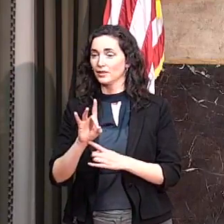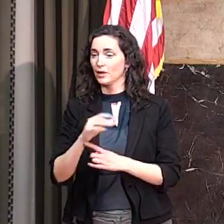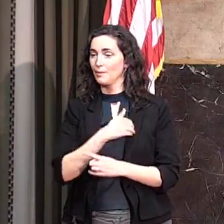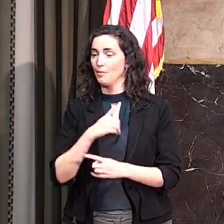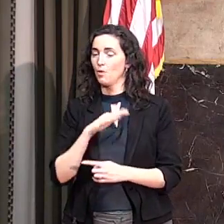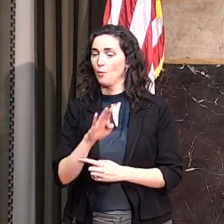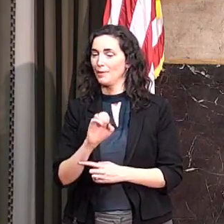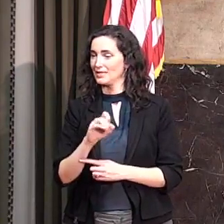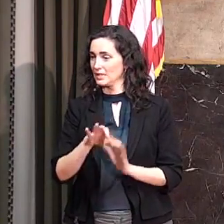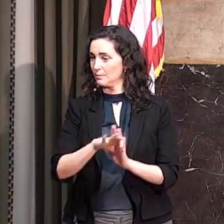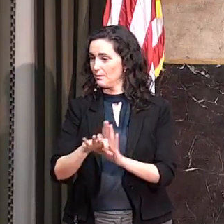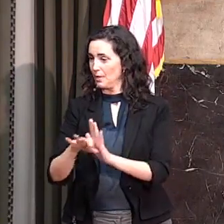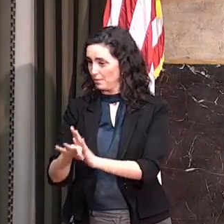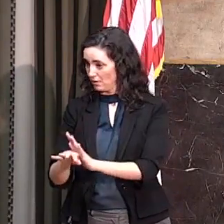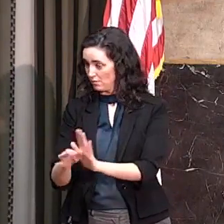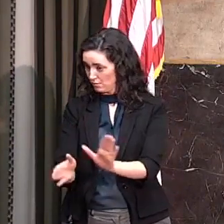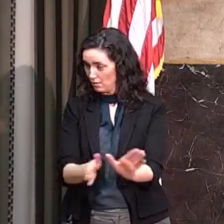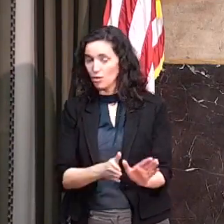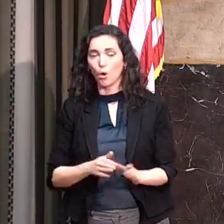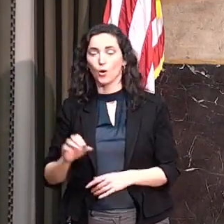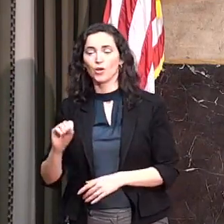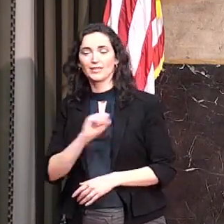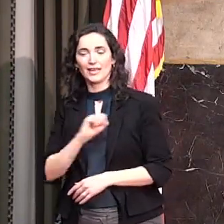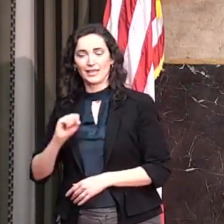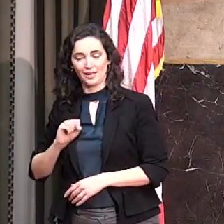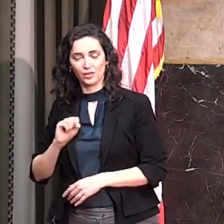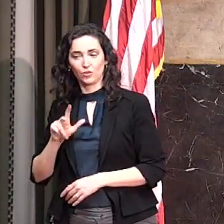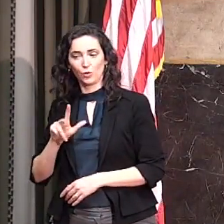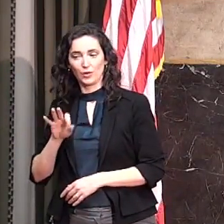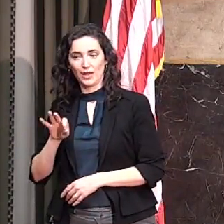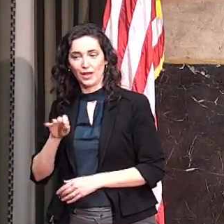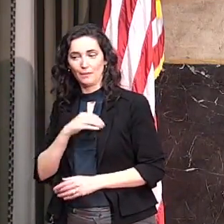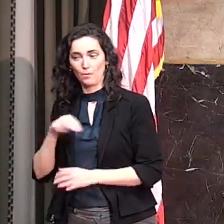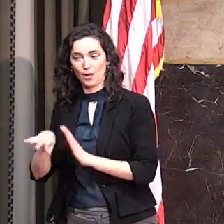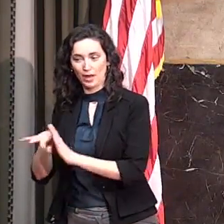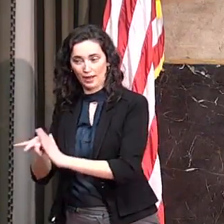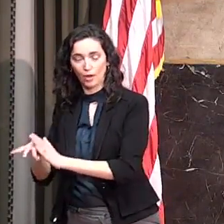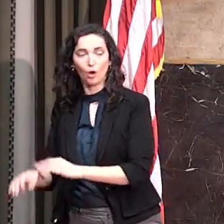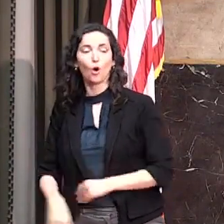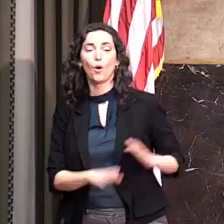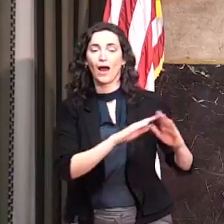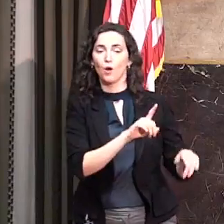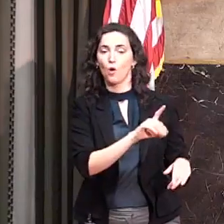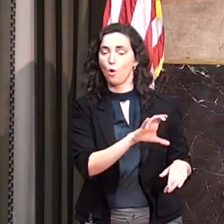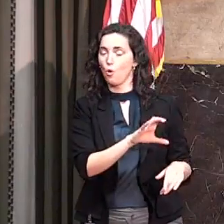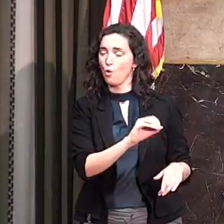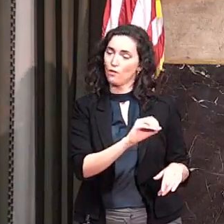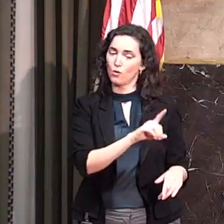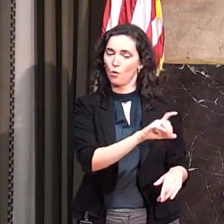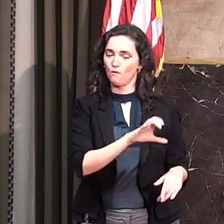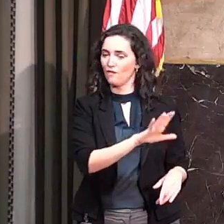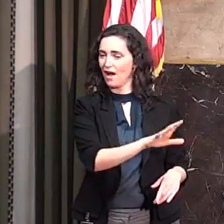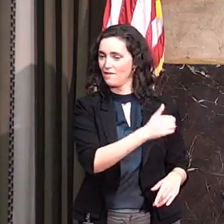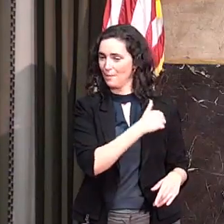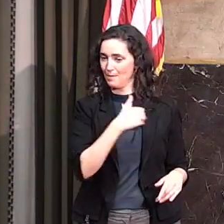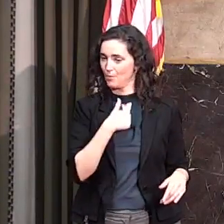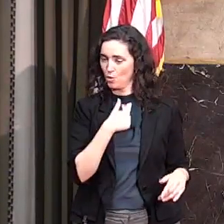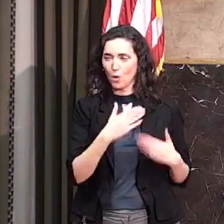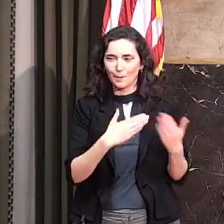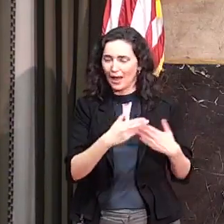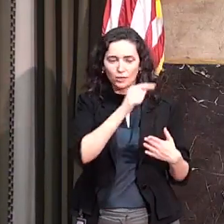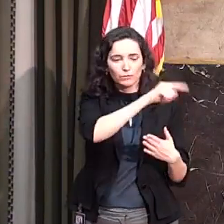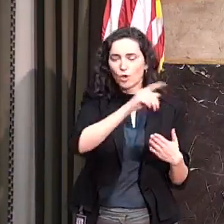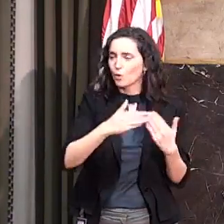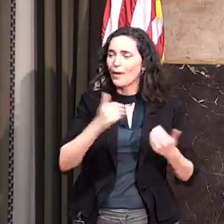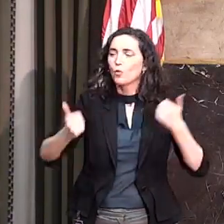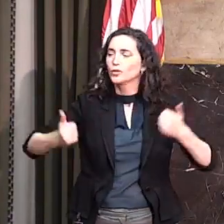the 39 elected members of the Senate, or the 105 elected members of the House. And so the